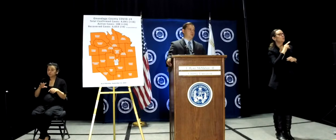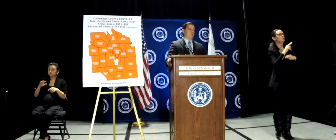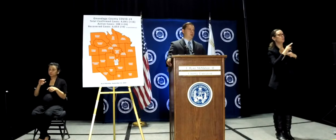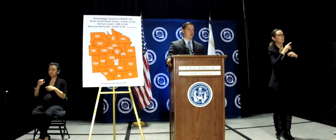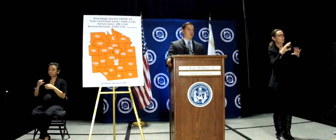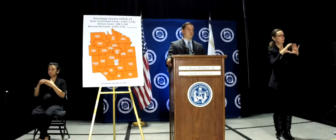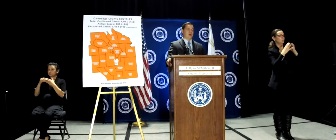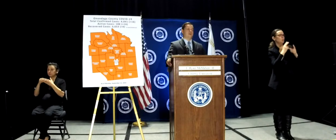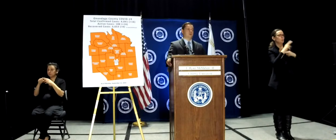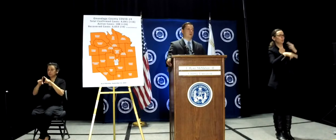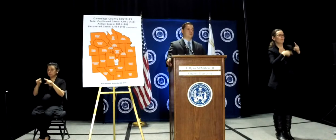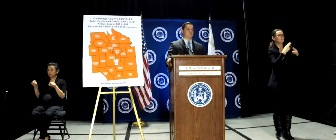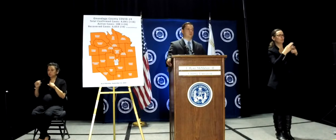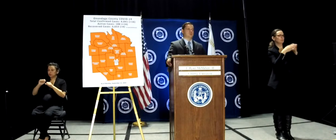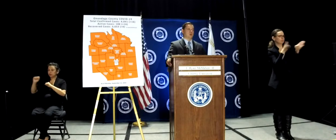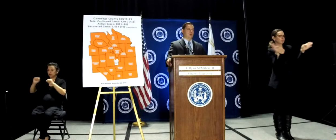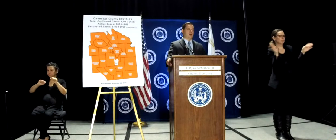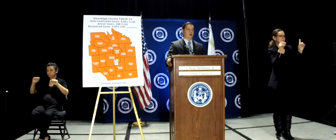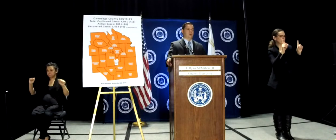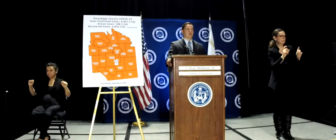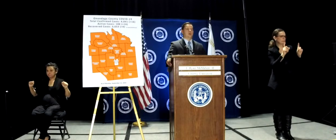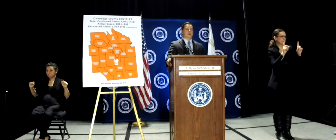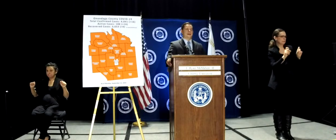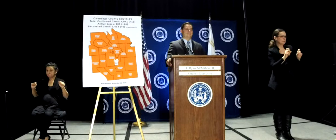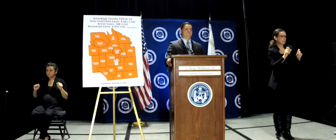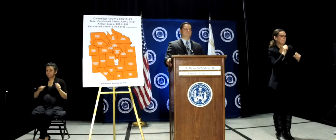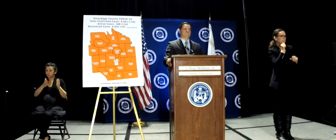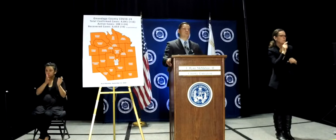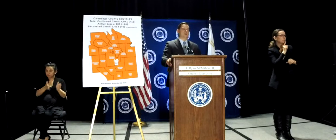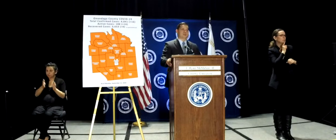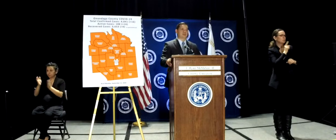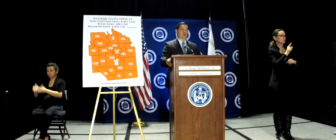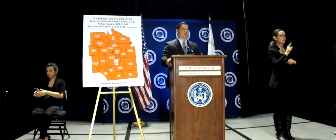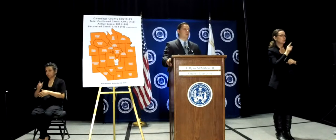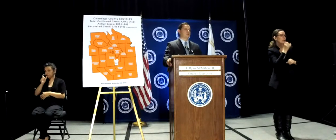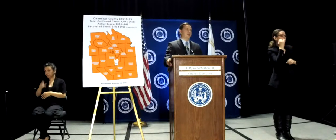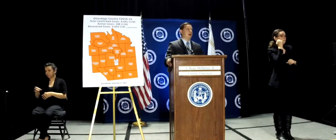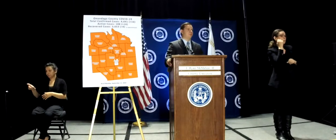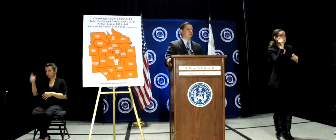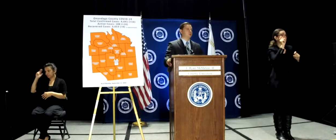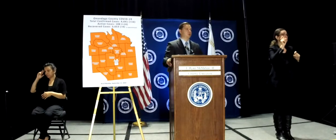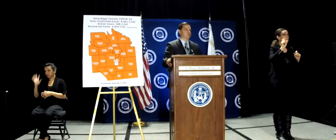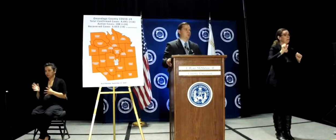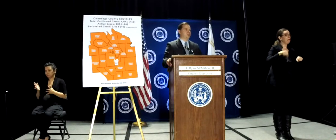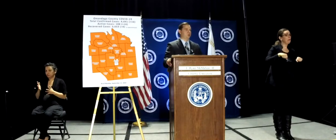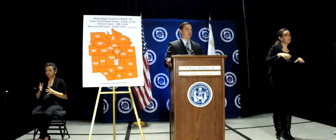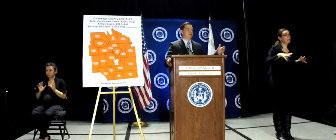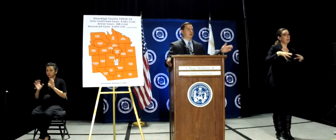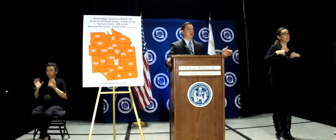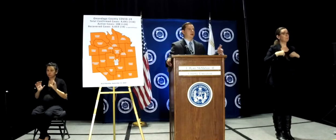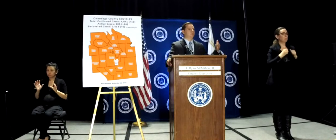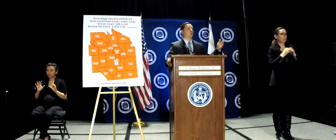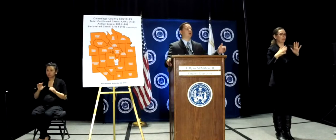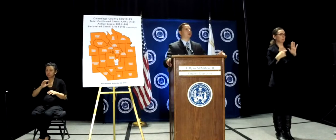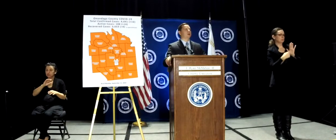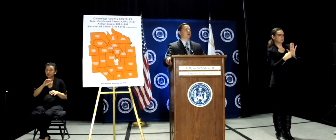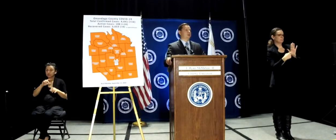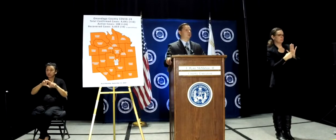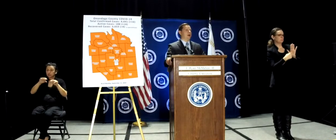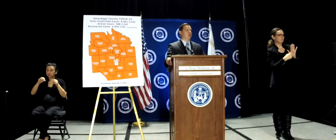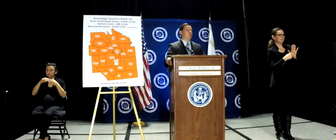saying to somebody, if you don't have symptoms, go there, because I don't know what's going to happen with your insurance billing. We're at a